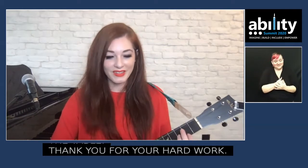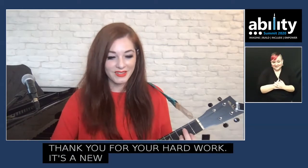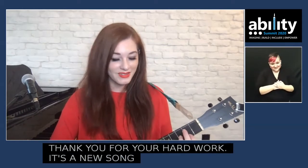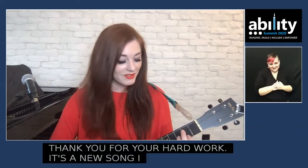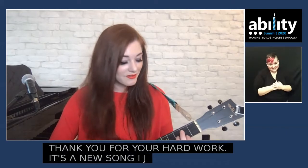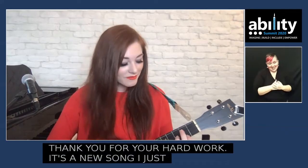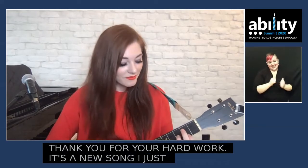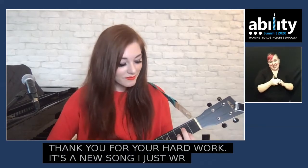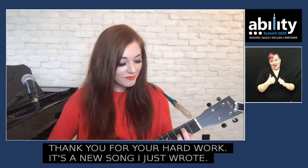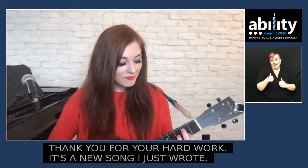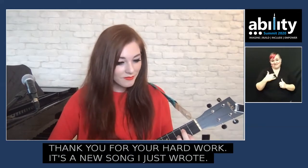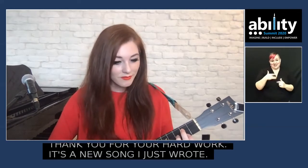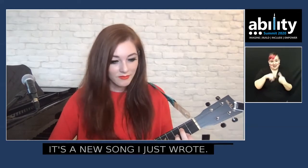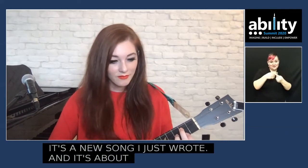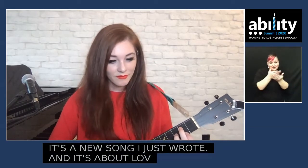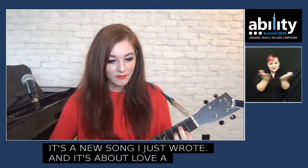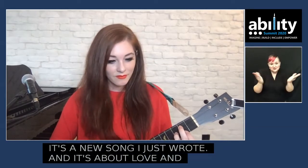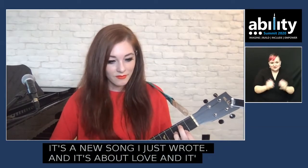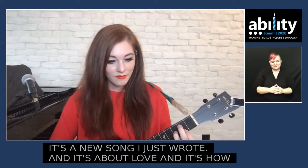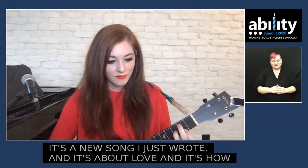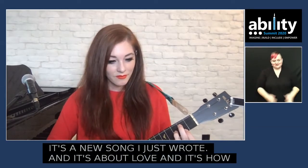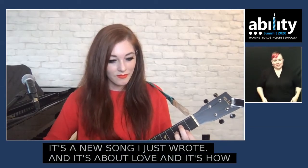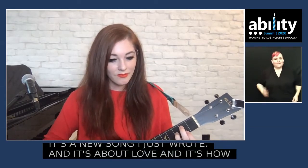about you guys.